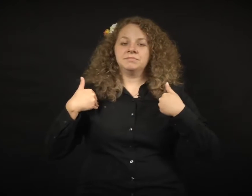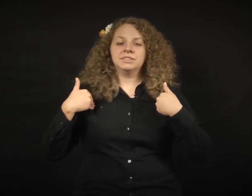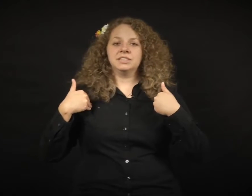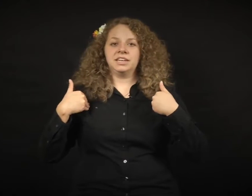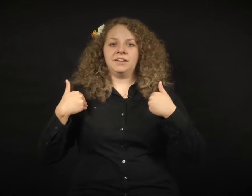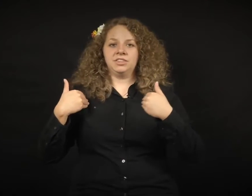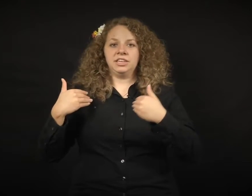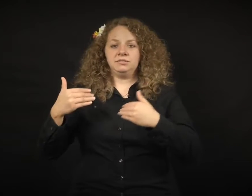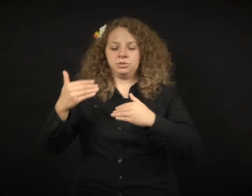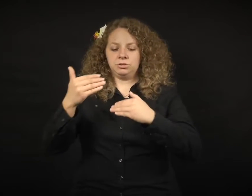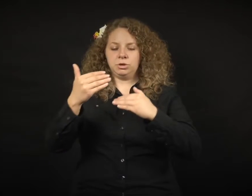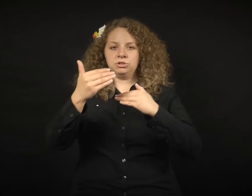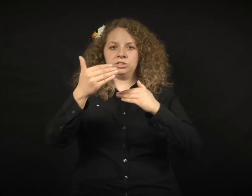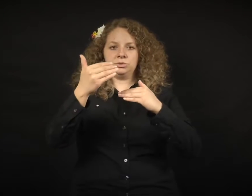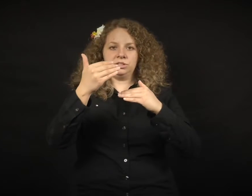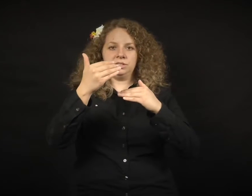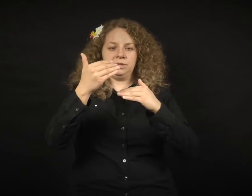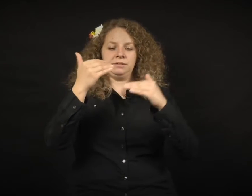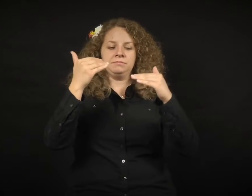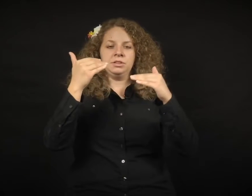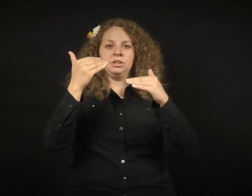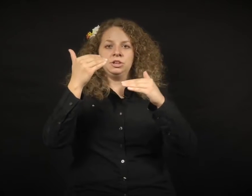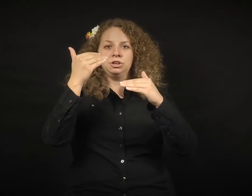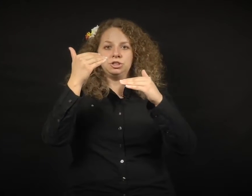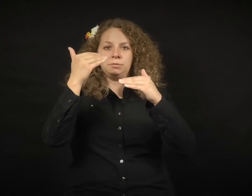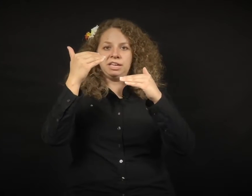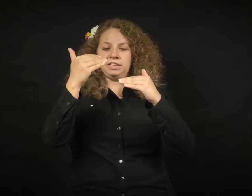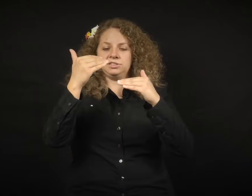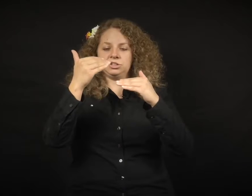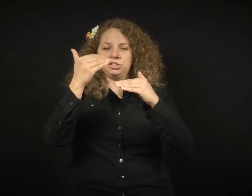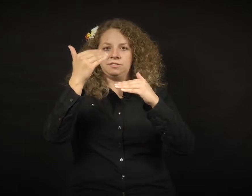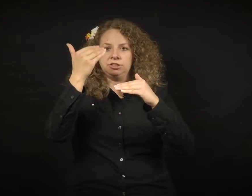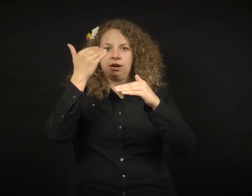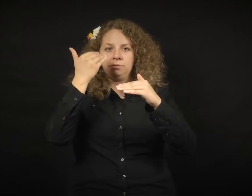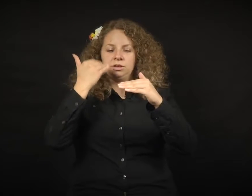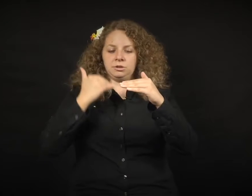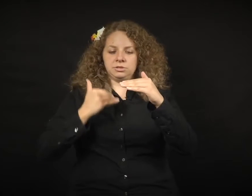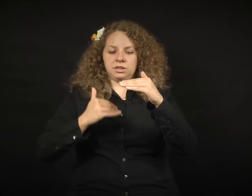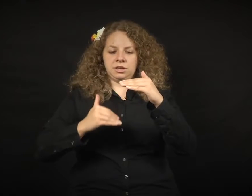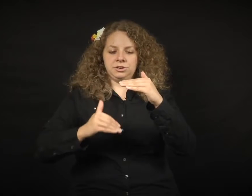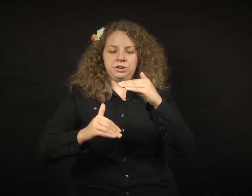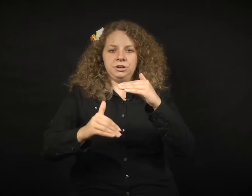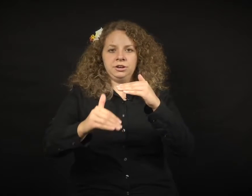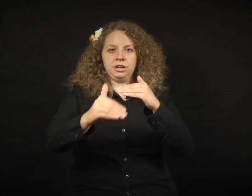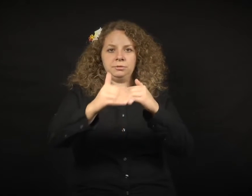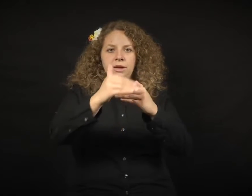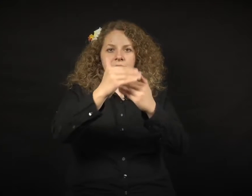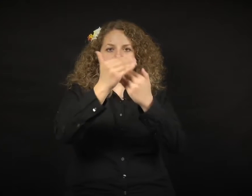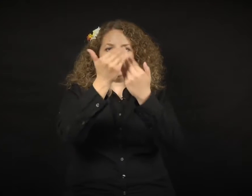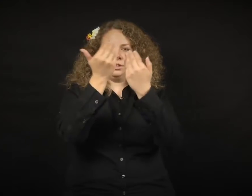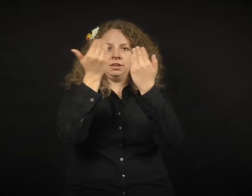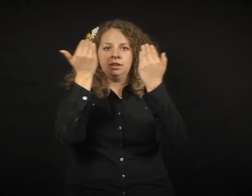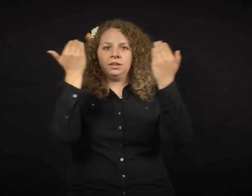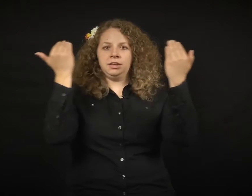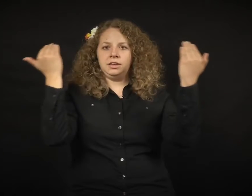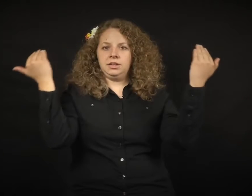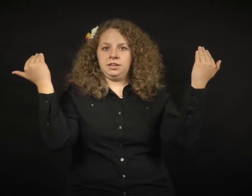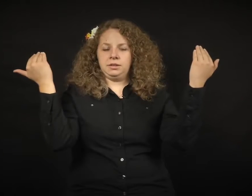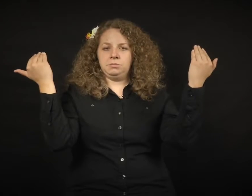The sign heavenly. So the motion is going to be your dominant hand starts off on top, goes under and around and